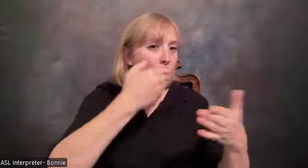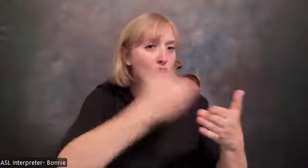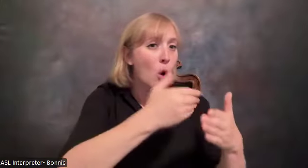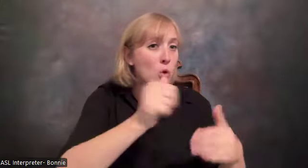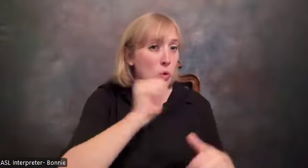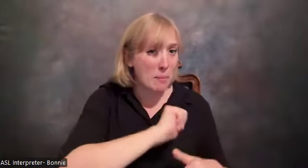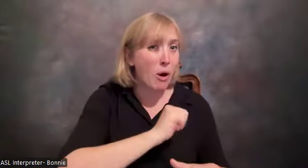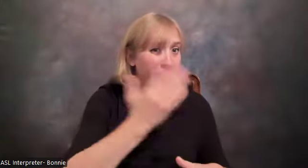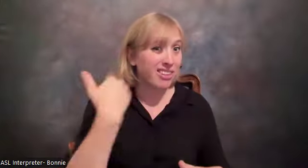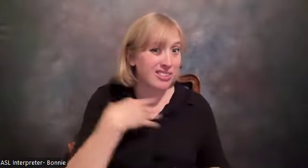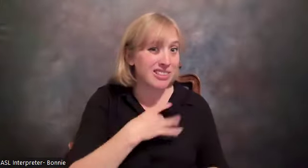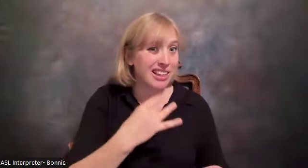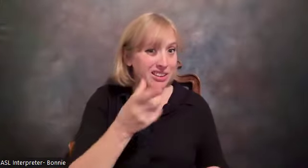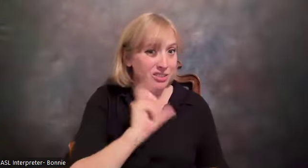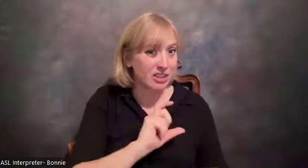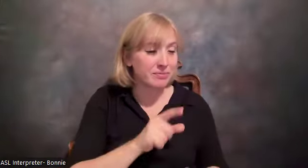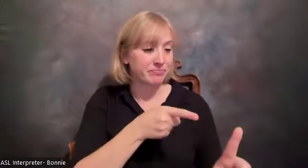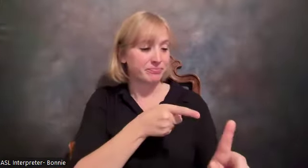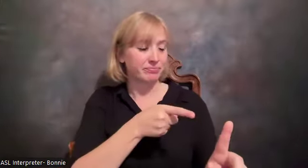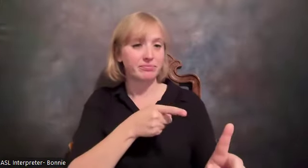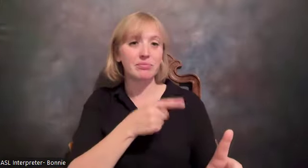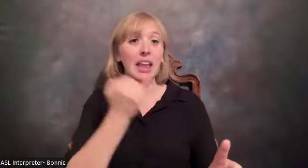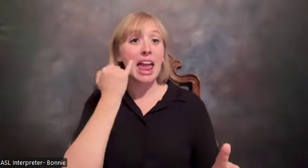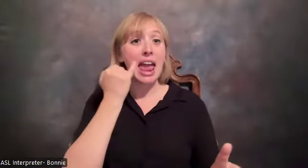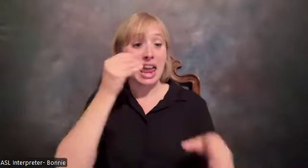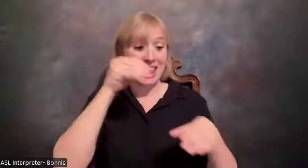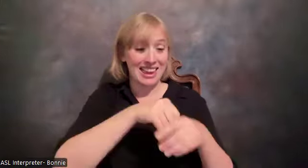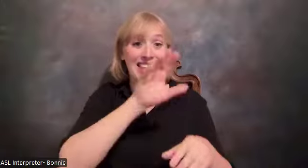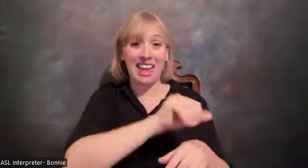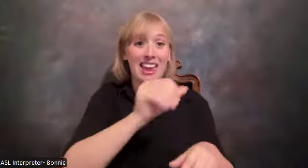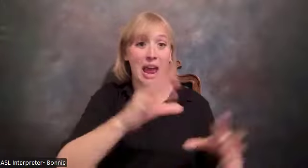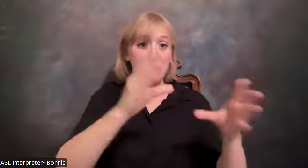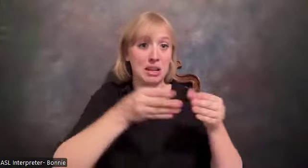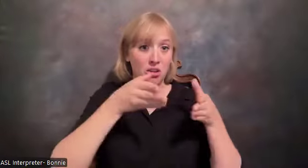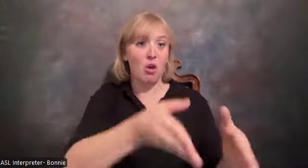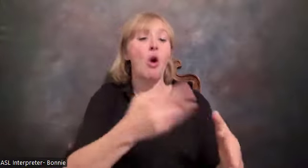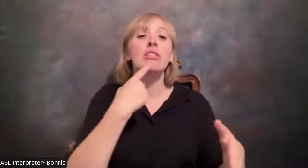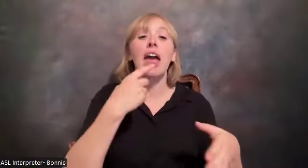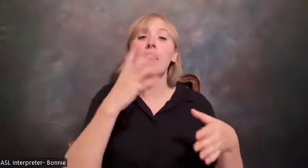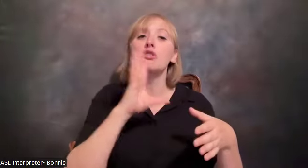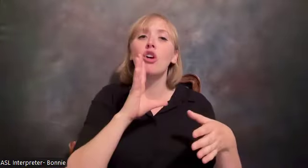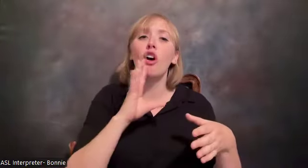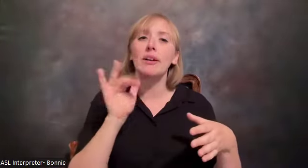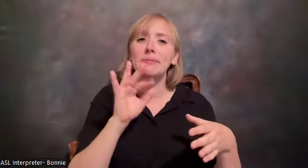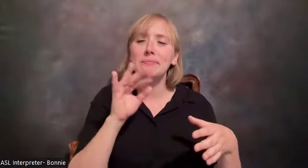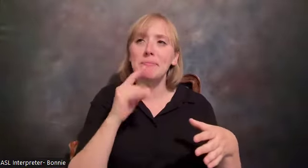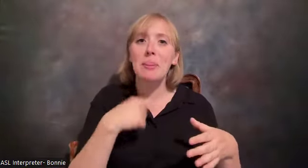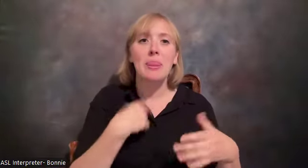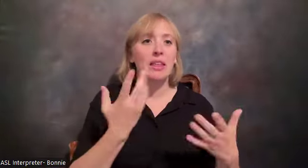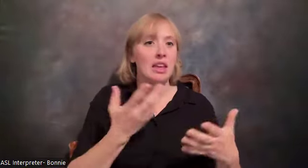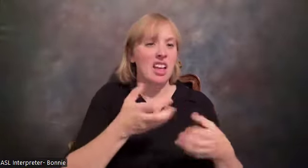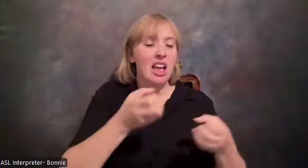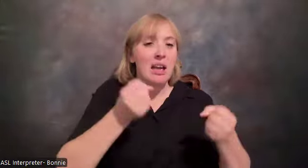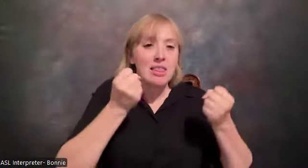used to like to drink at. And when people were talking in that meeting hall, they talked like there's lots of meetings